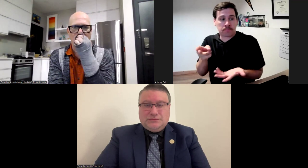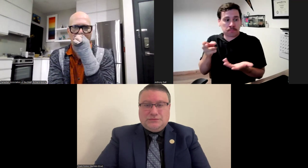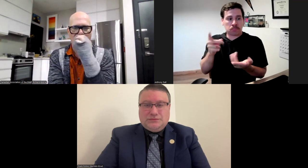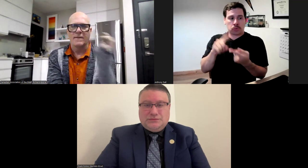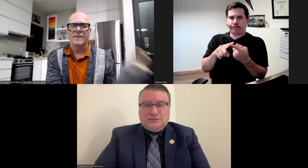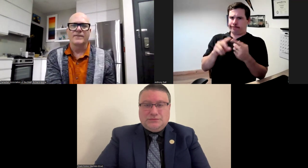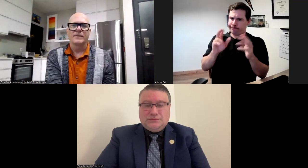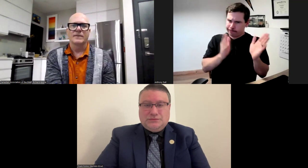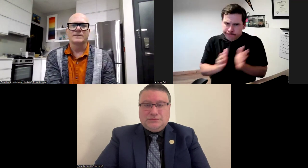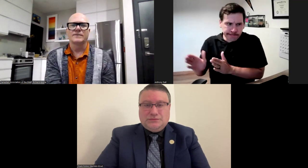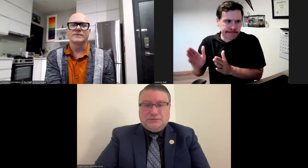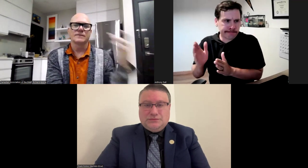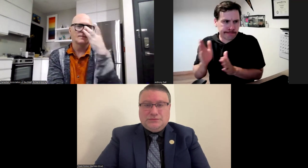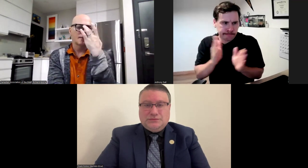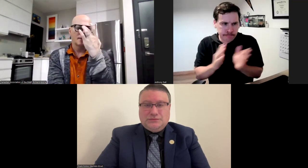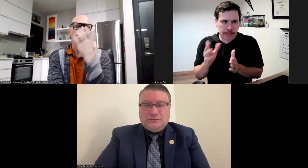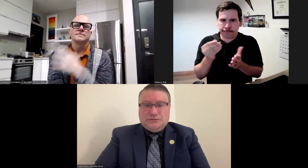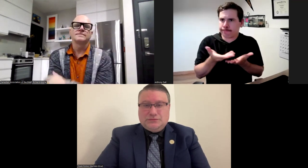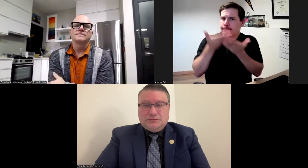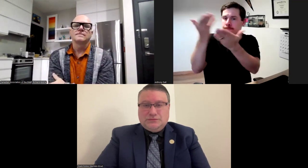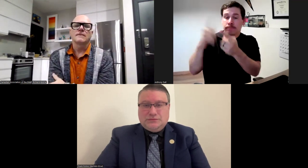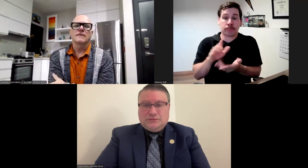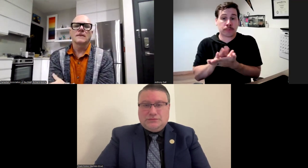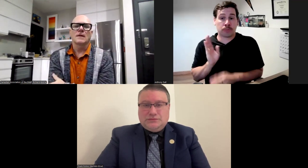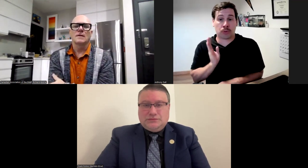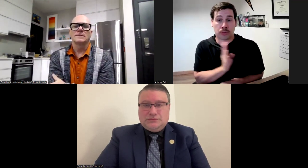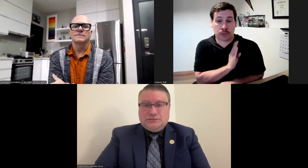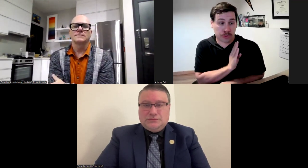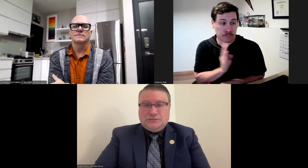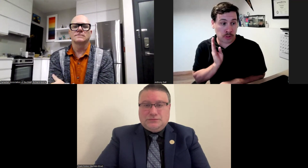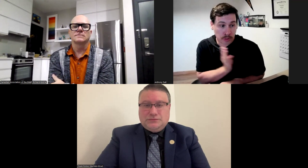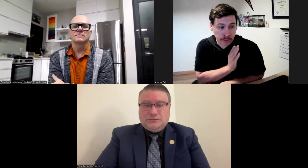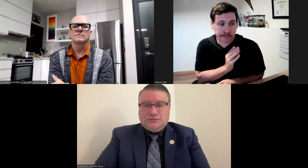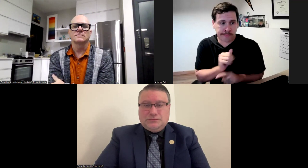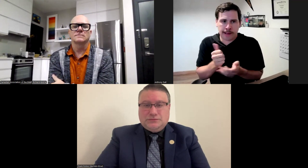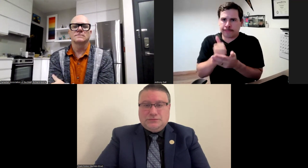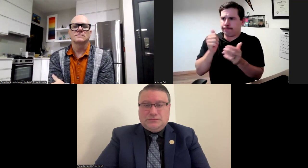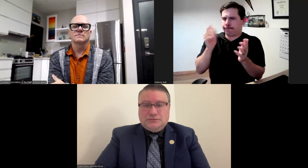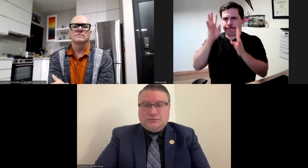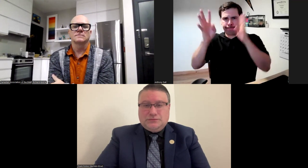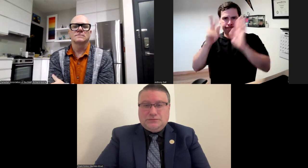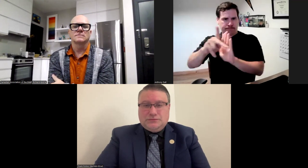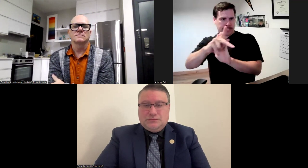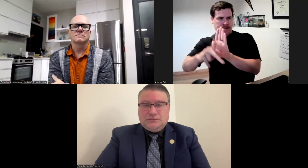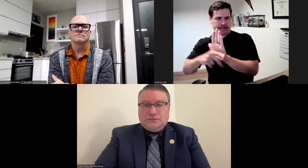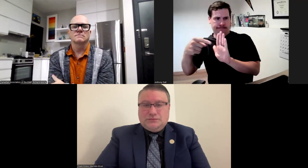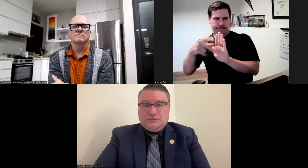for teachers of the deaf and hard of hearing to utilize and bring forward to school boards to help when